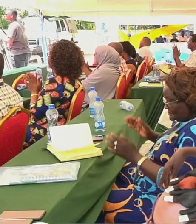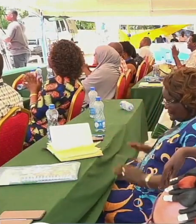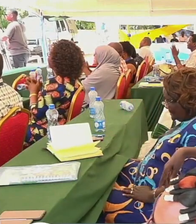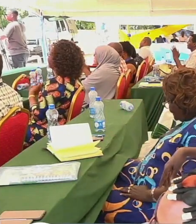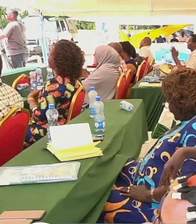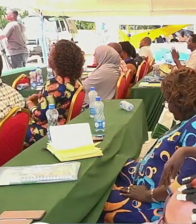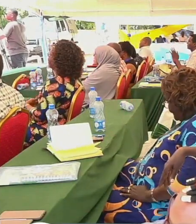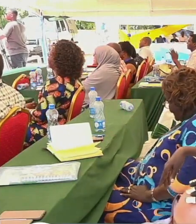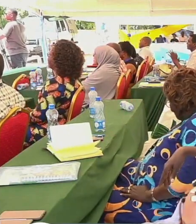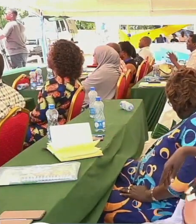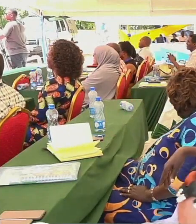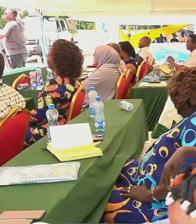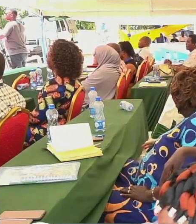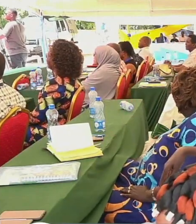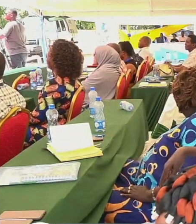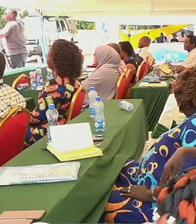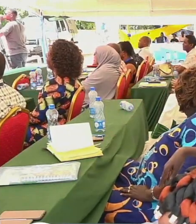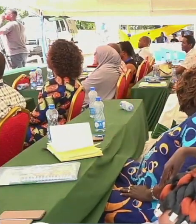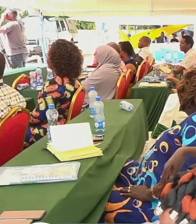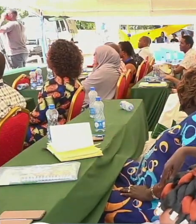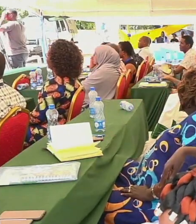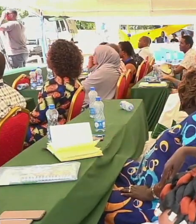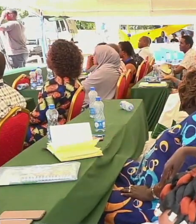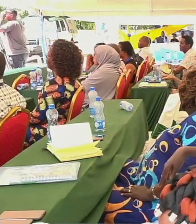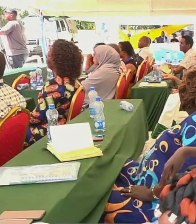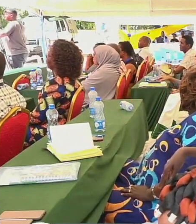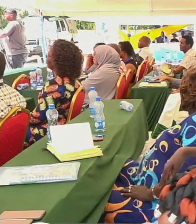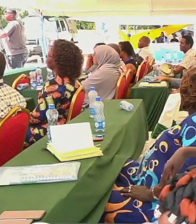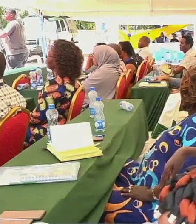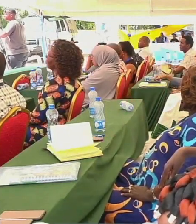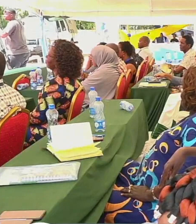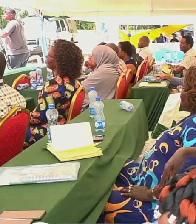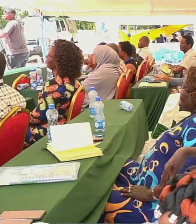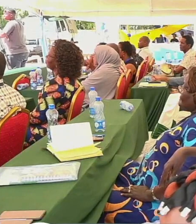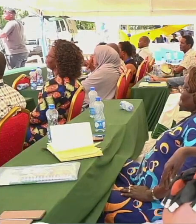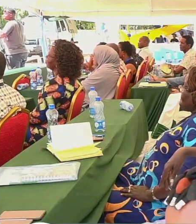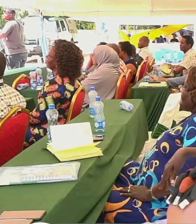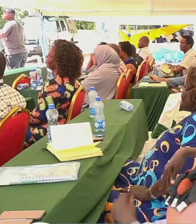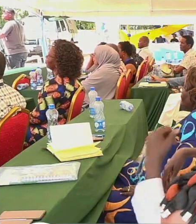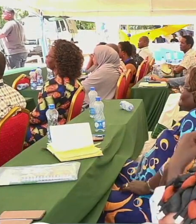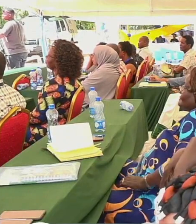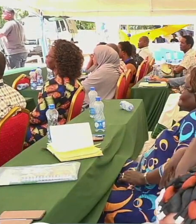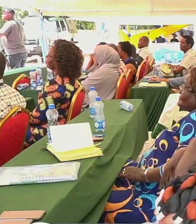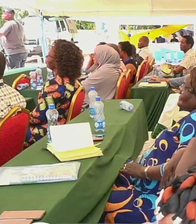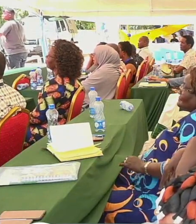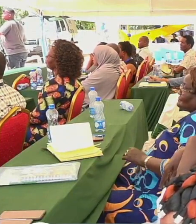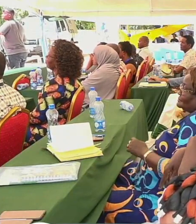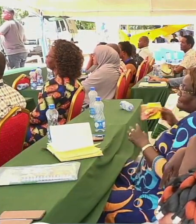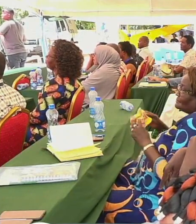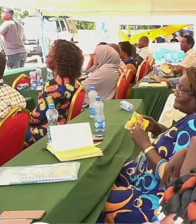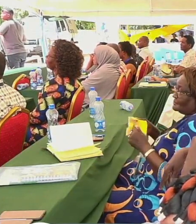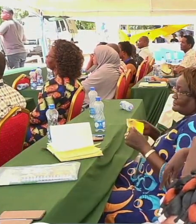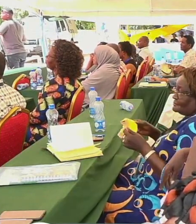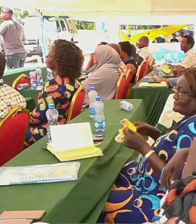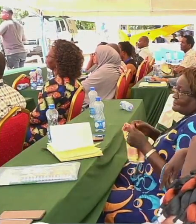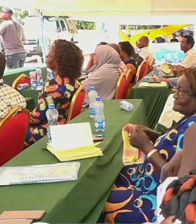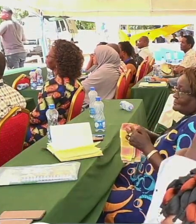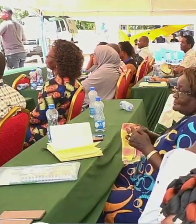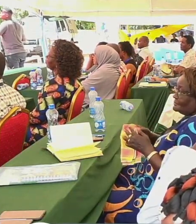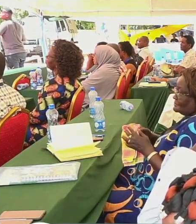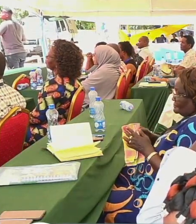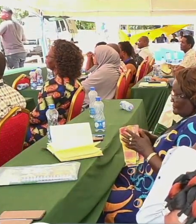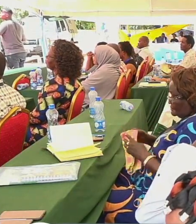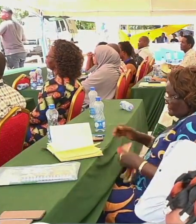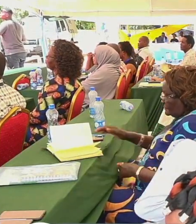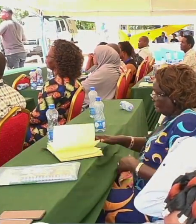The next conference, please make sure you come with your county flag. Tafadhali, it's an international conference, so let's